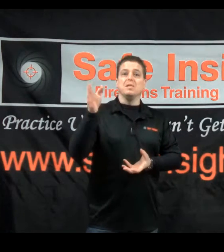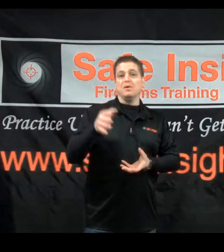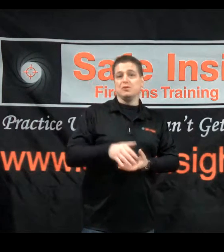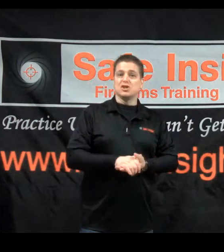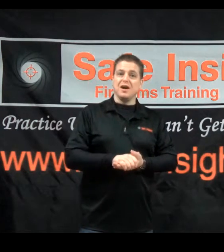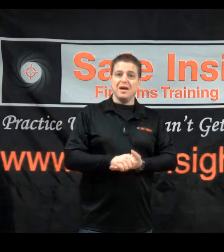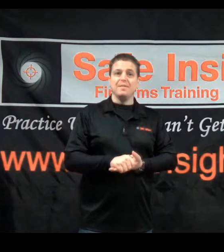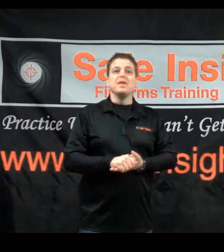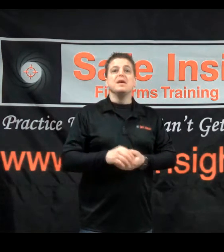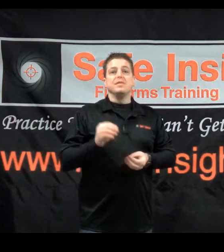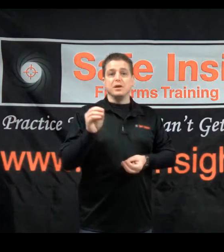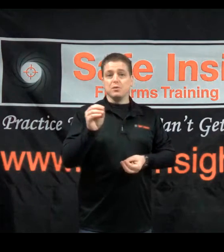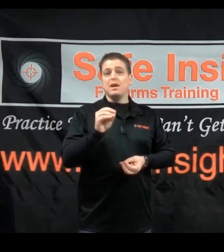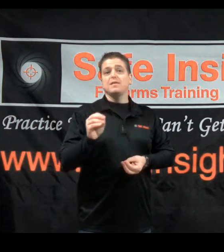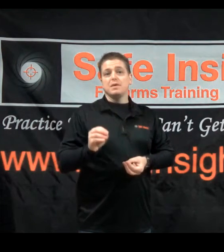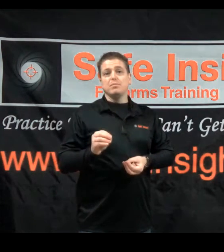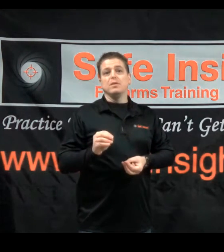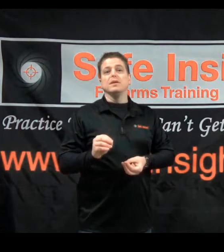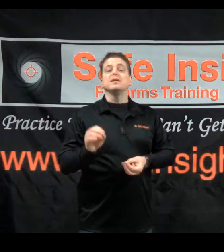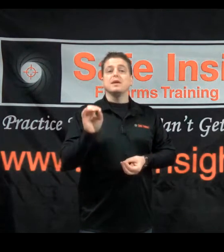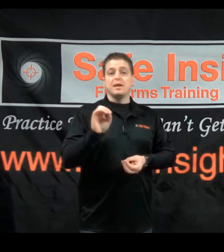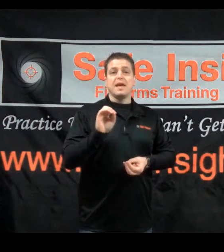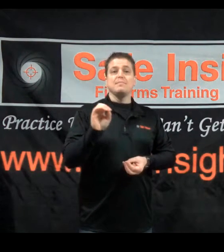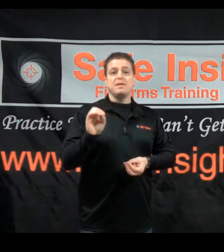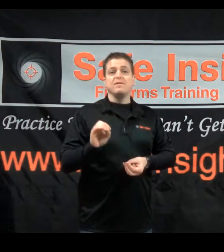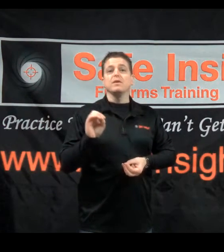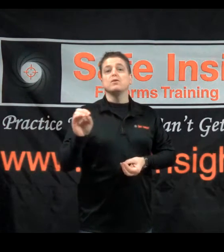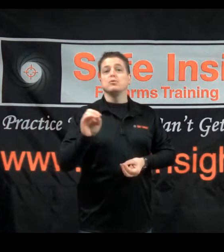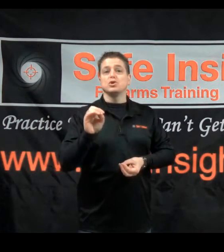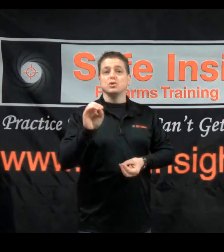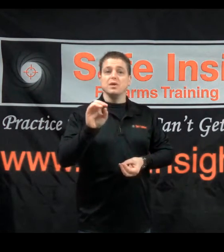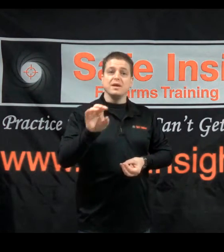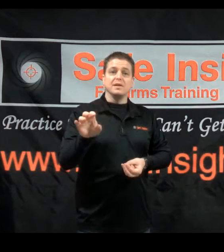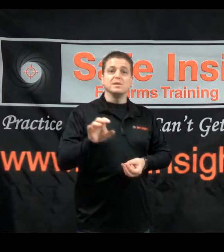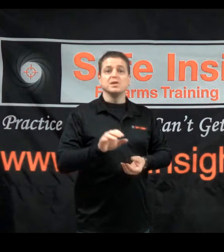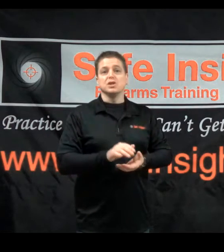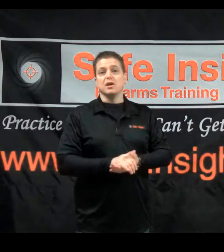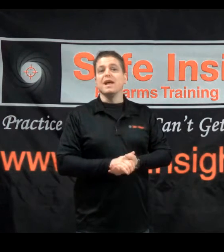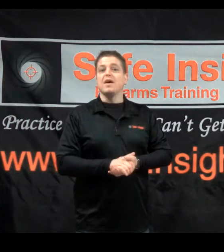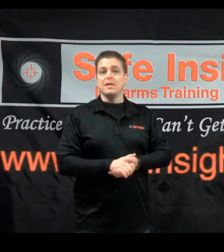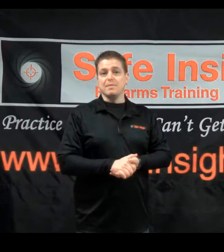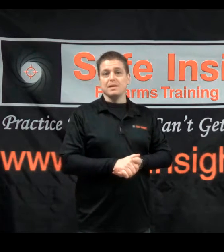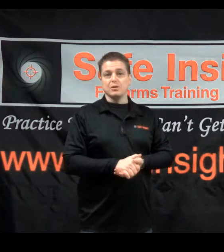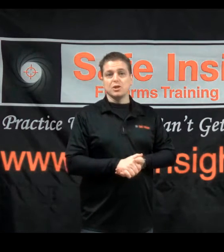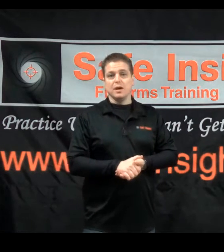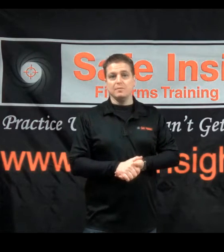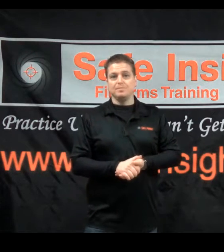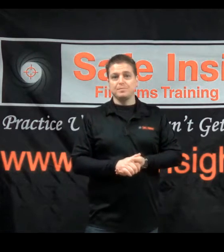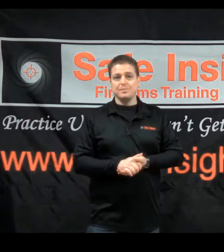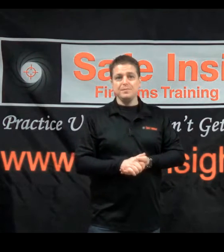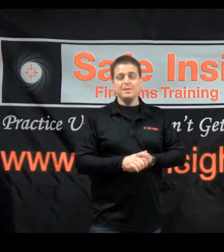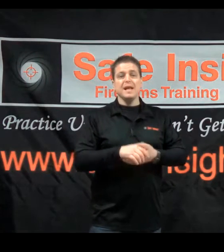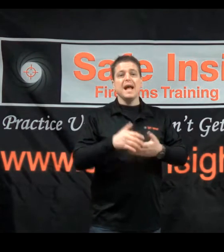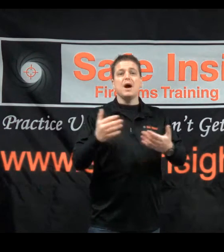long shot. The grain of their bullet can be very crucial in the decision on how they make their shot.